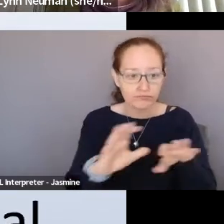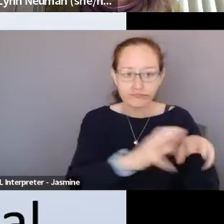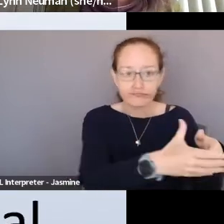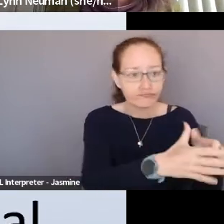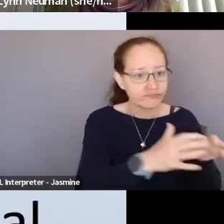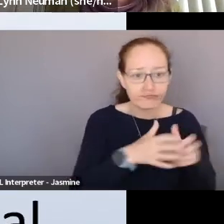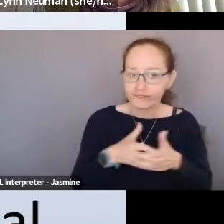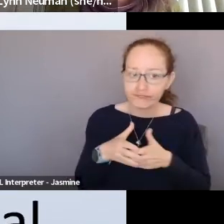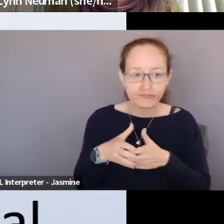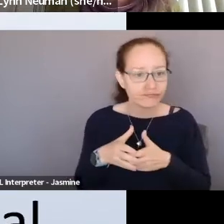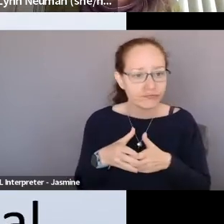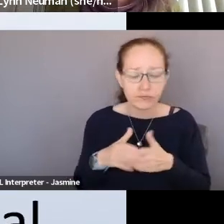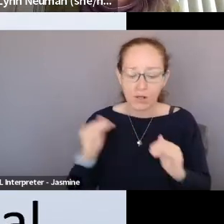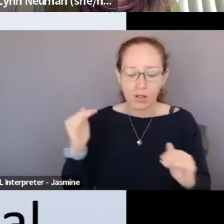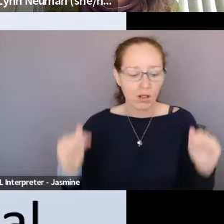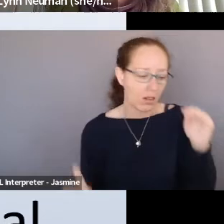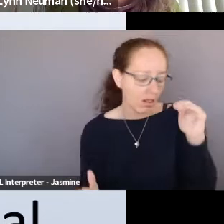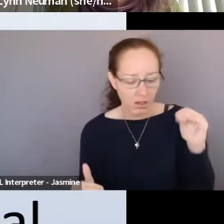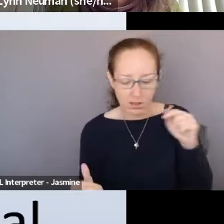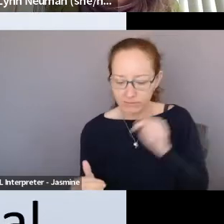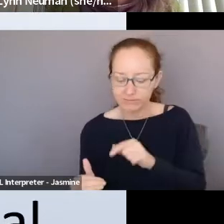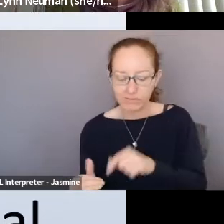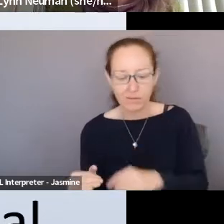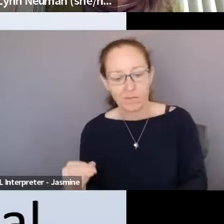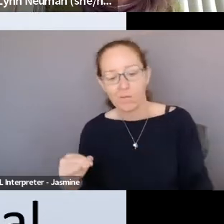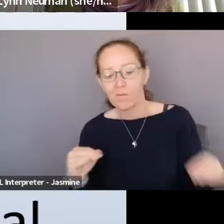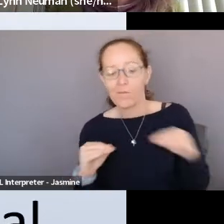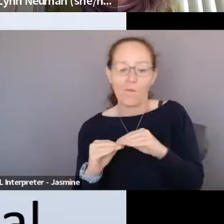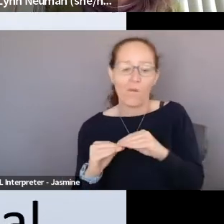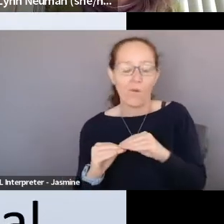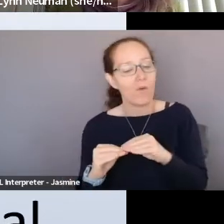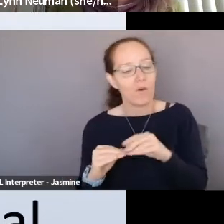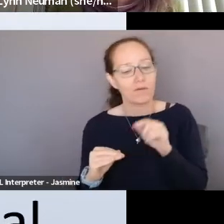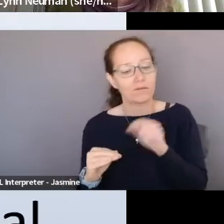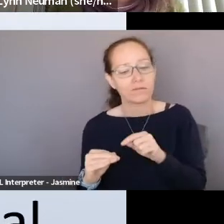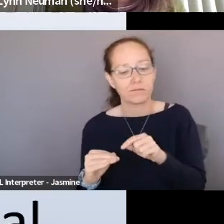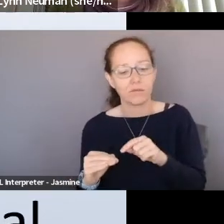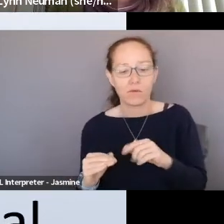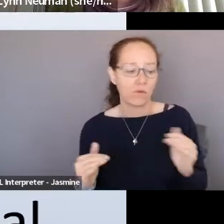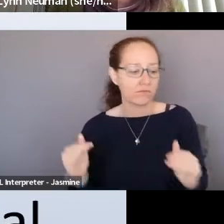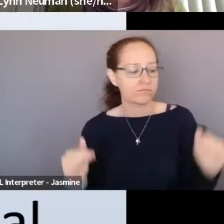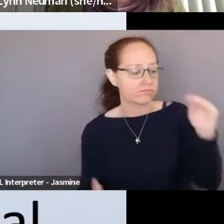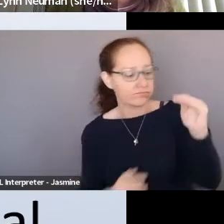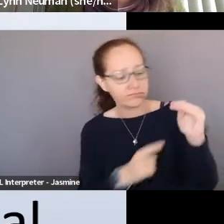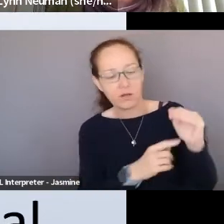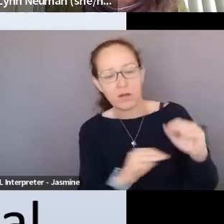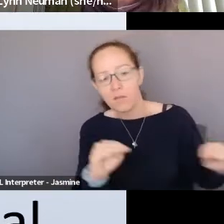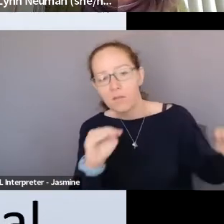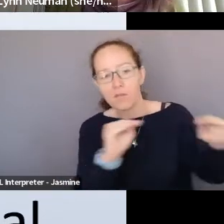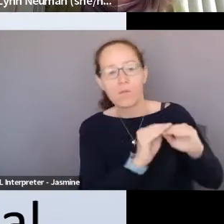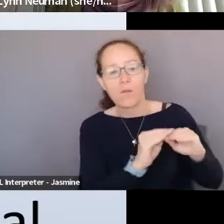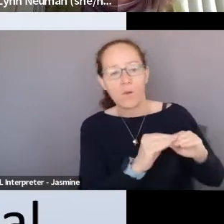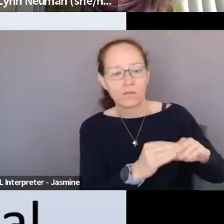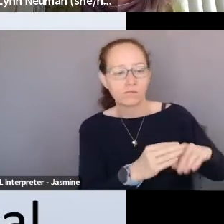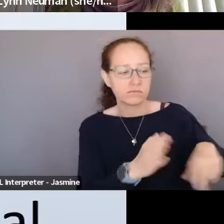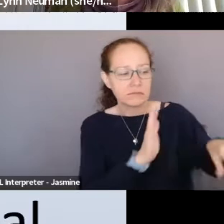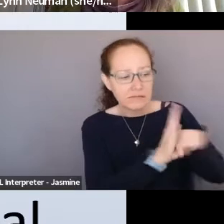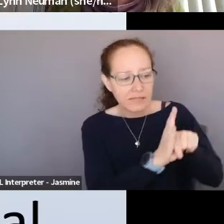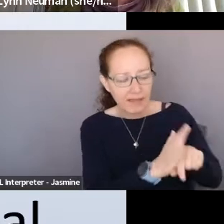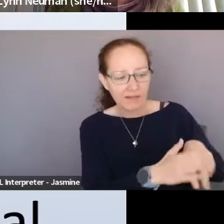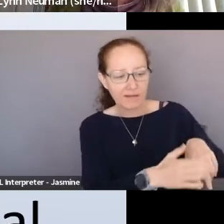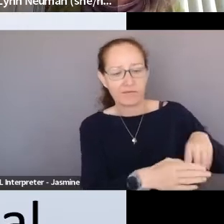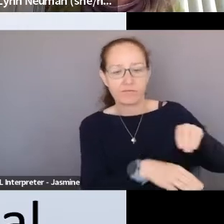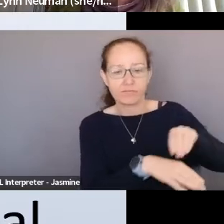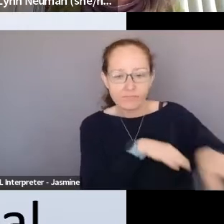disproportionate share of negative environmental consequences from operations or from the execution of laws, regulations, and